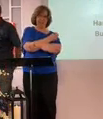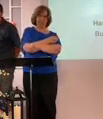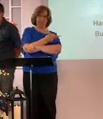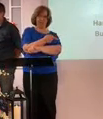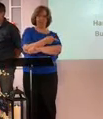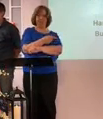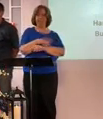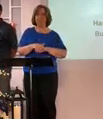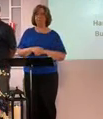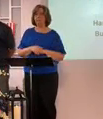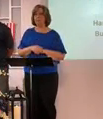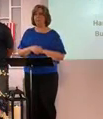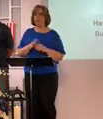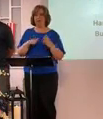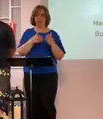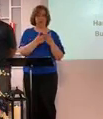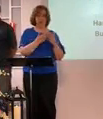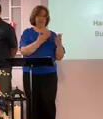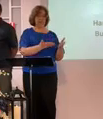when I got there,